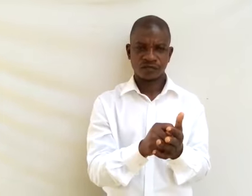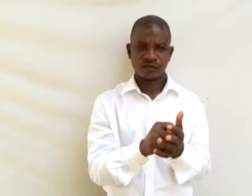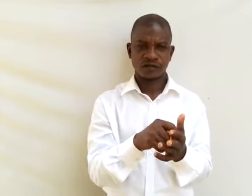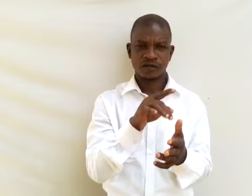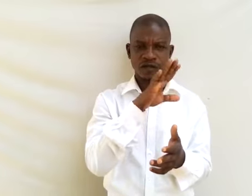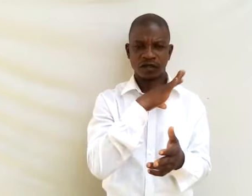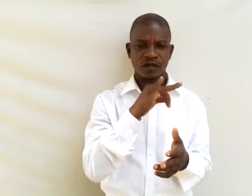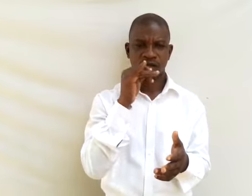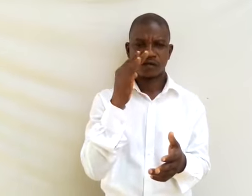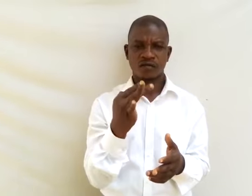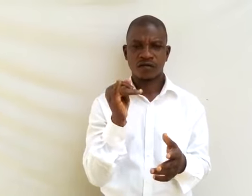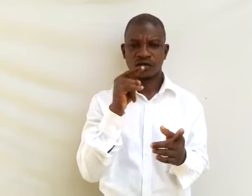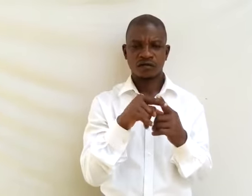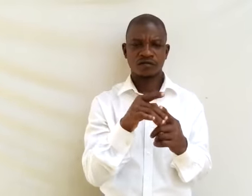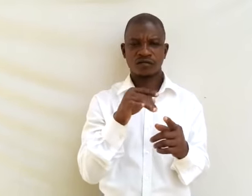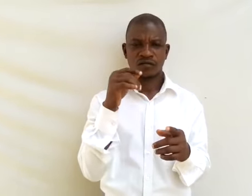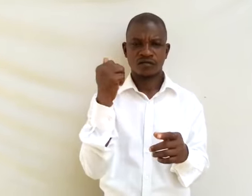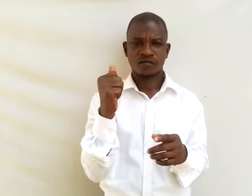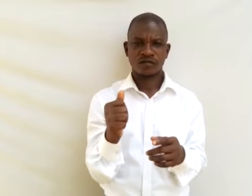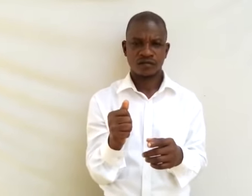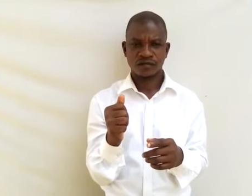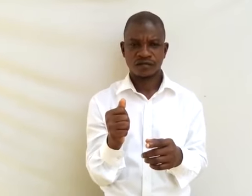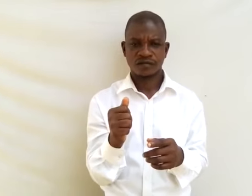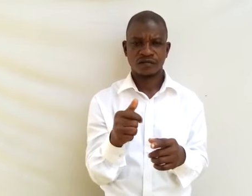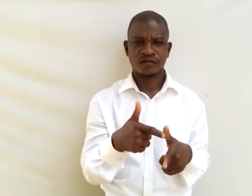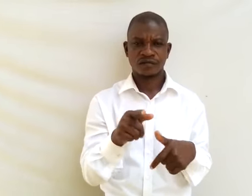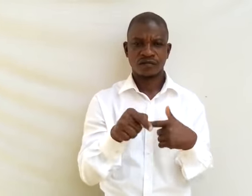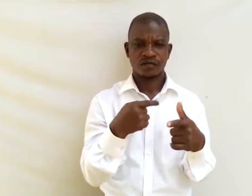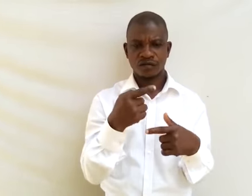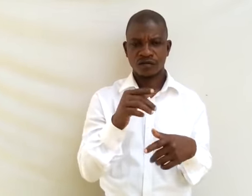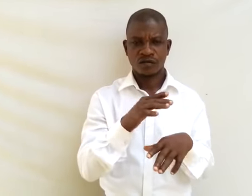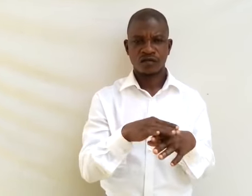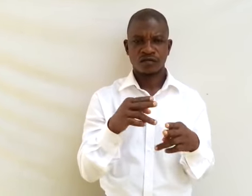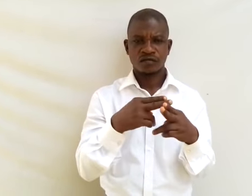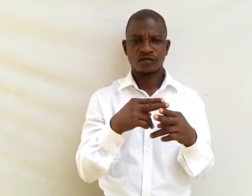and Y is equal to 10. Let's go on a short break.